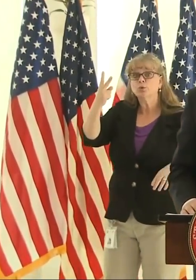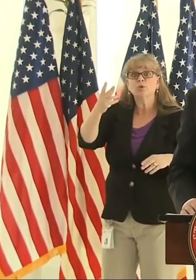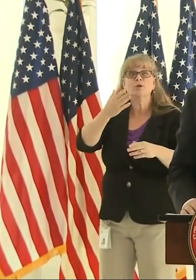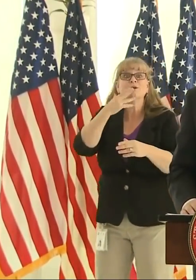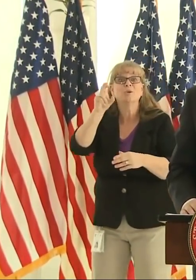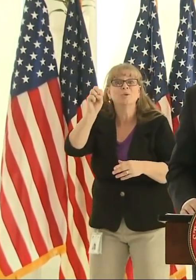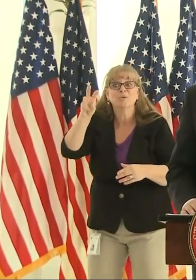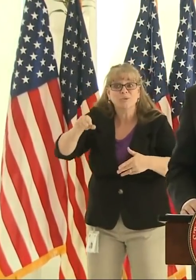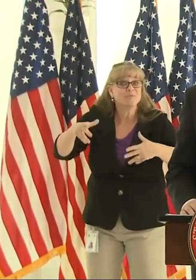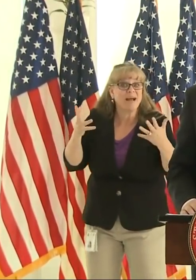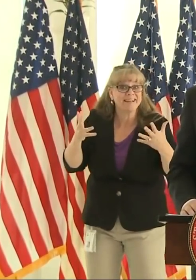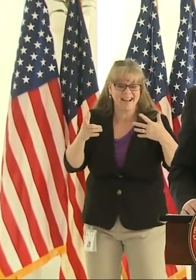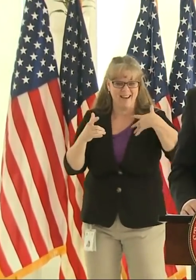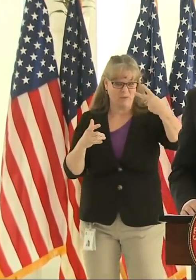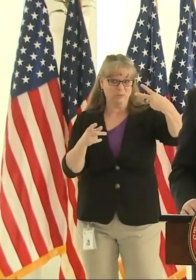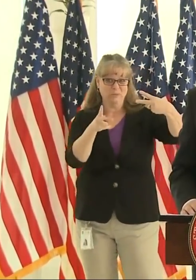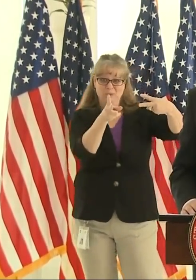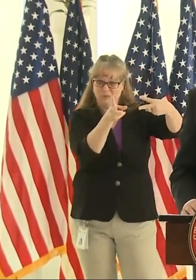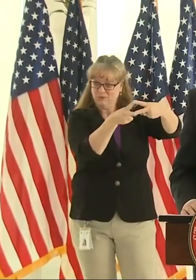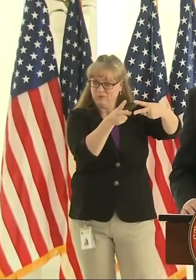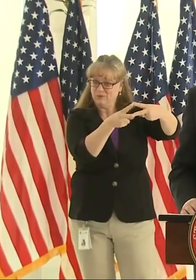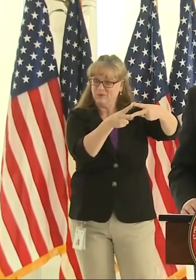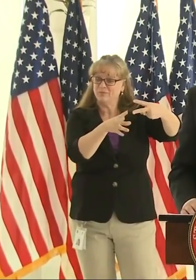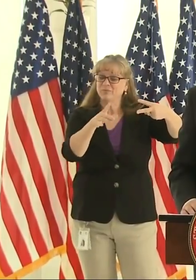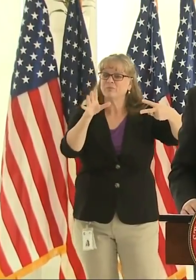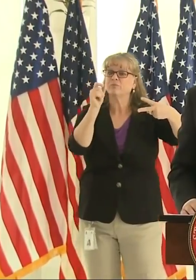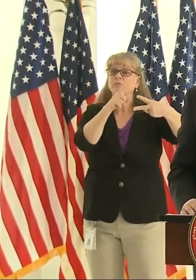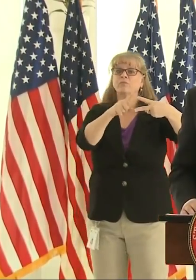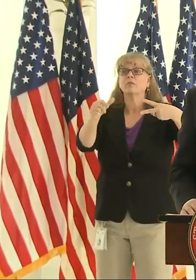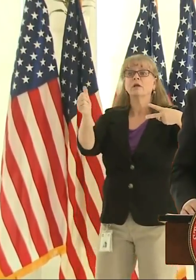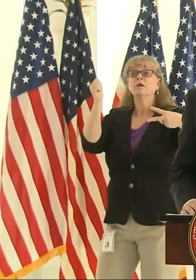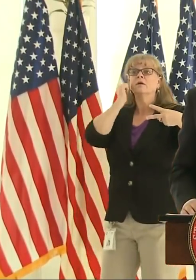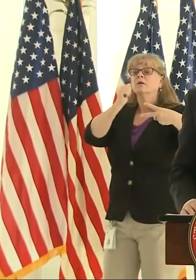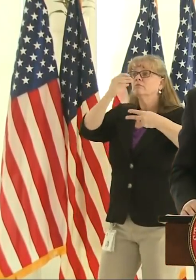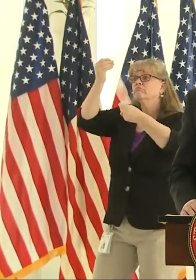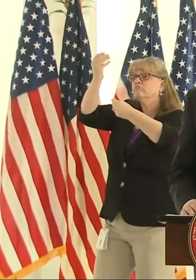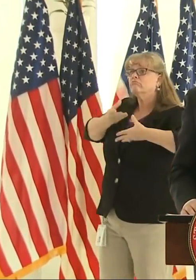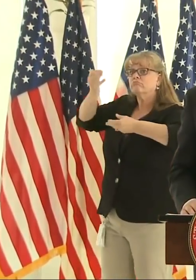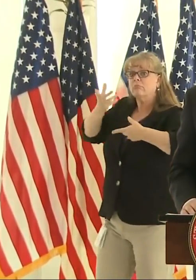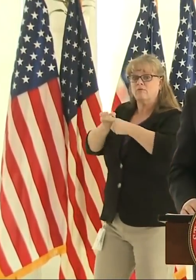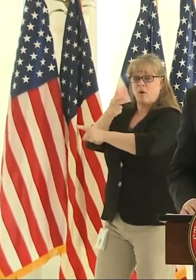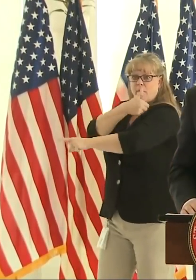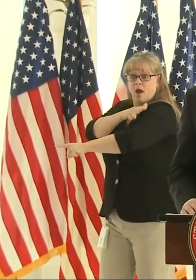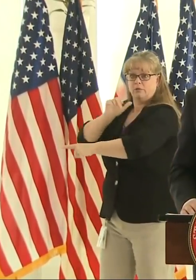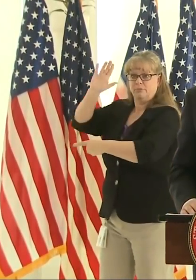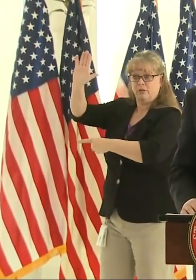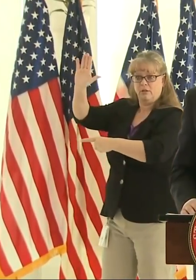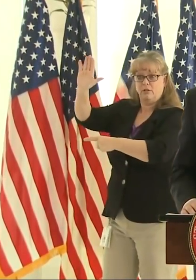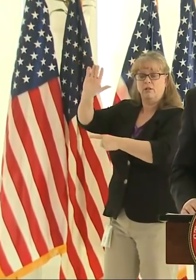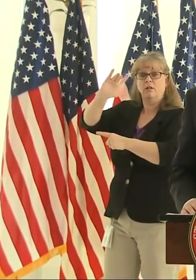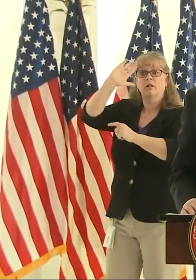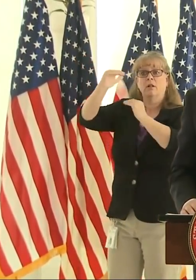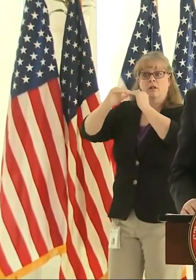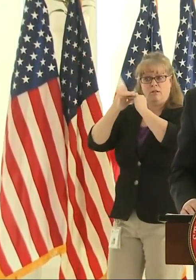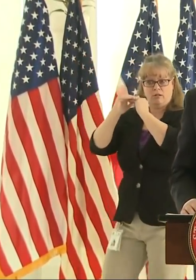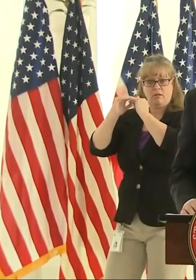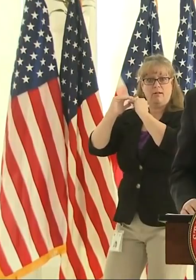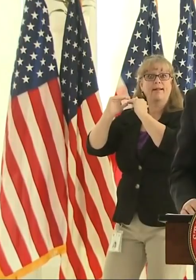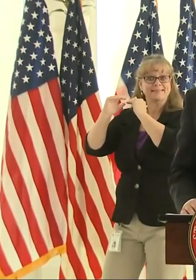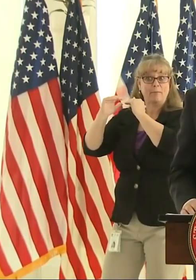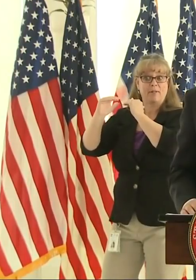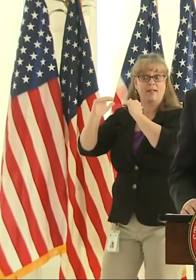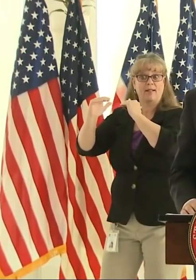are starting to see the daily hospitalization rate starting to level off, right? So this is a tracking of how many people we've